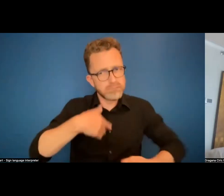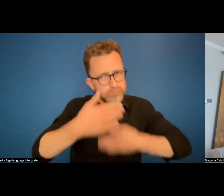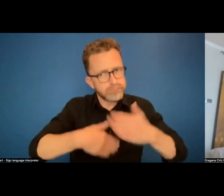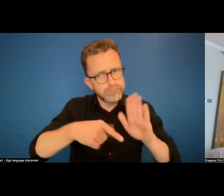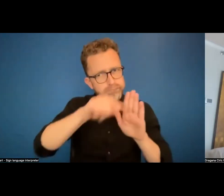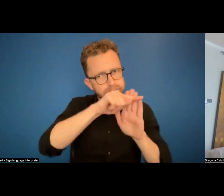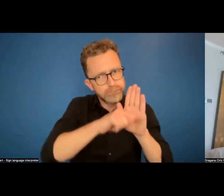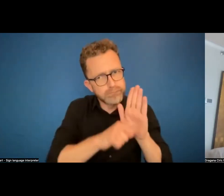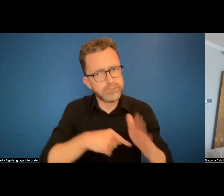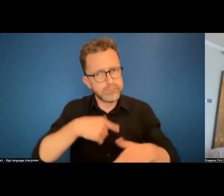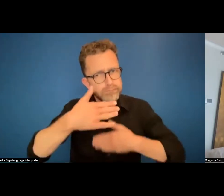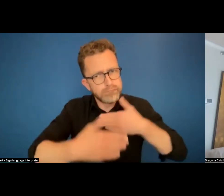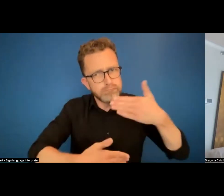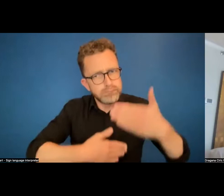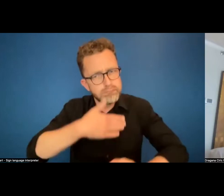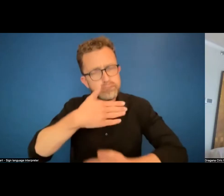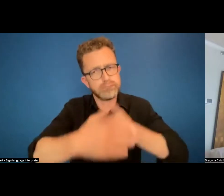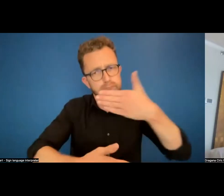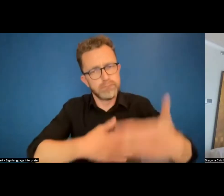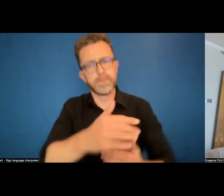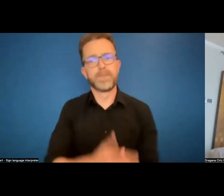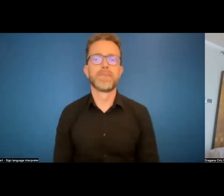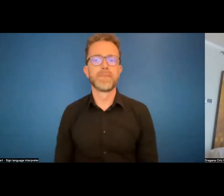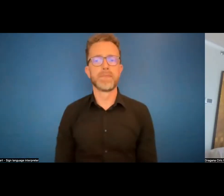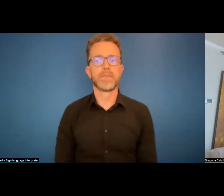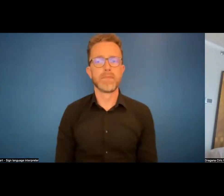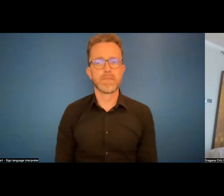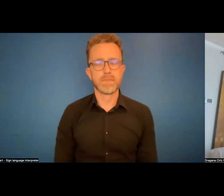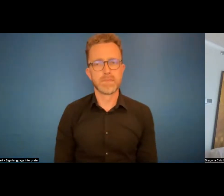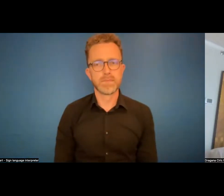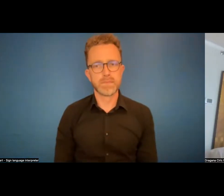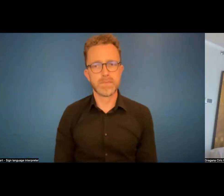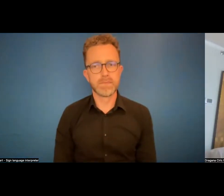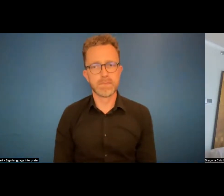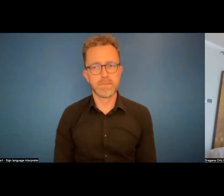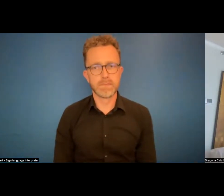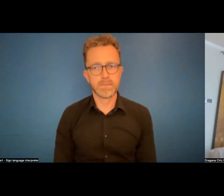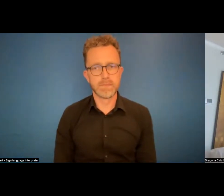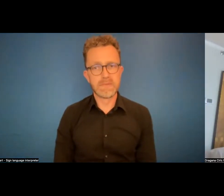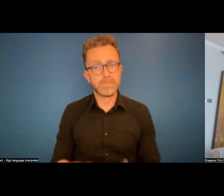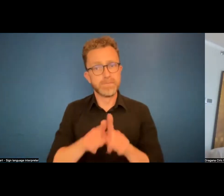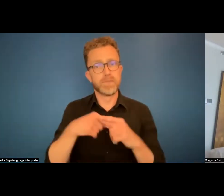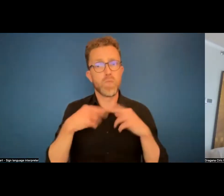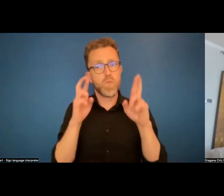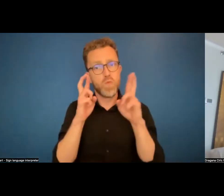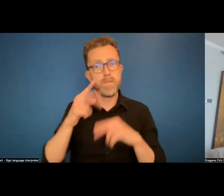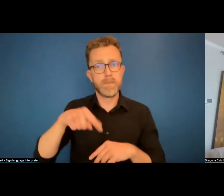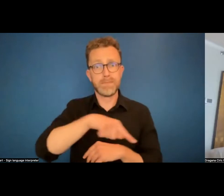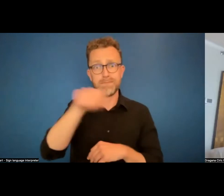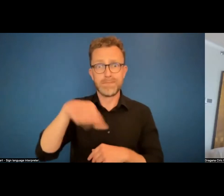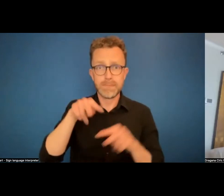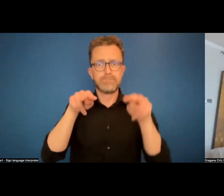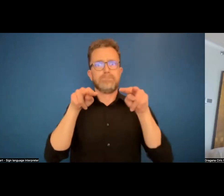of warning will help us address this issue and prevent further human